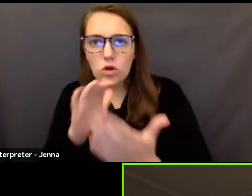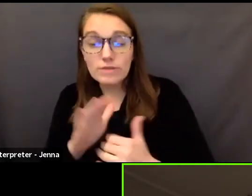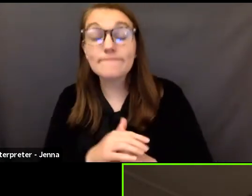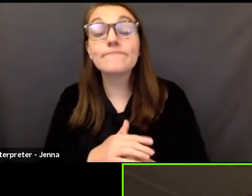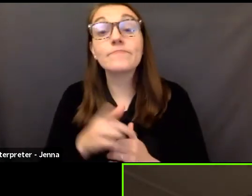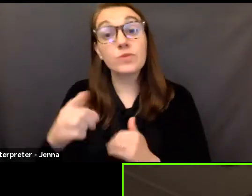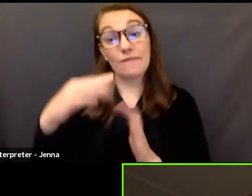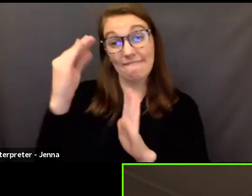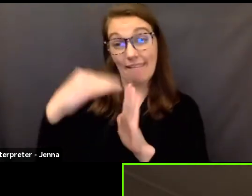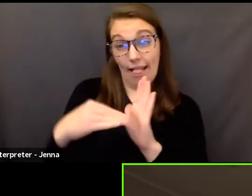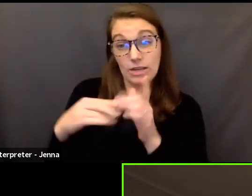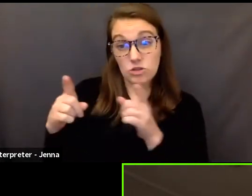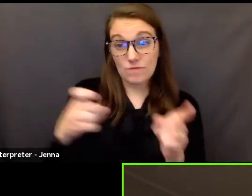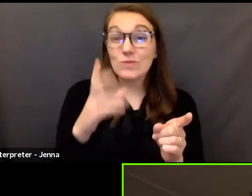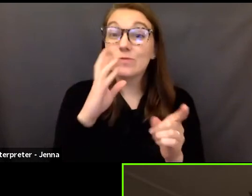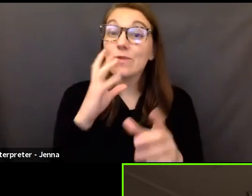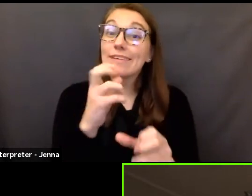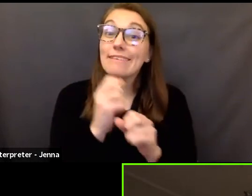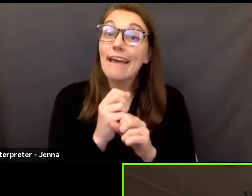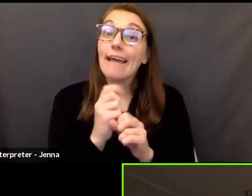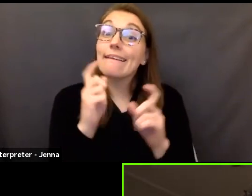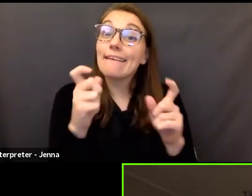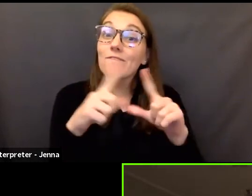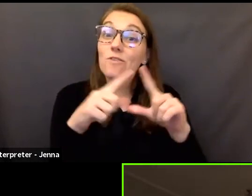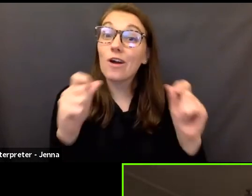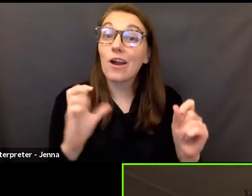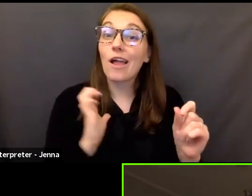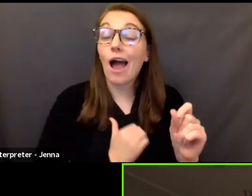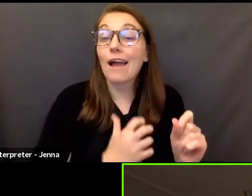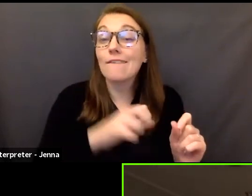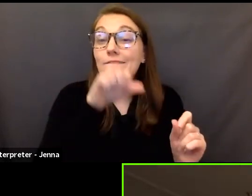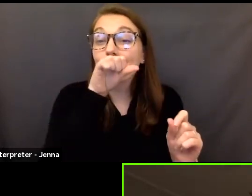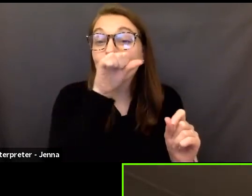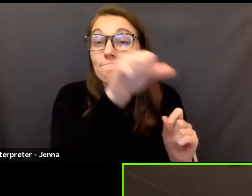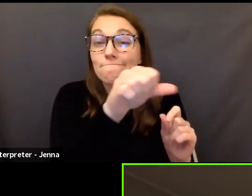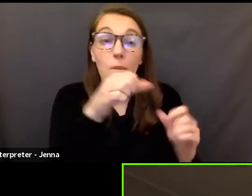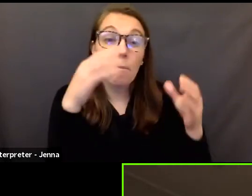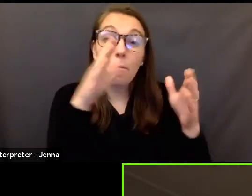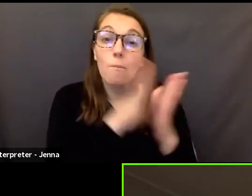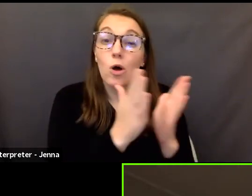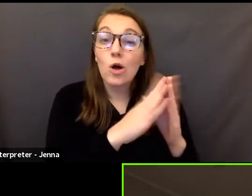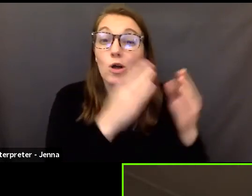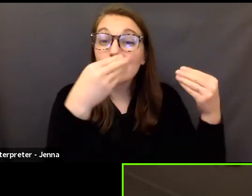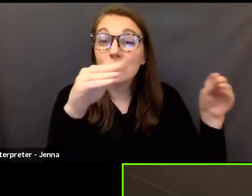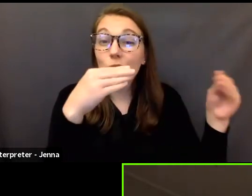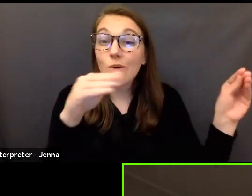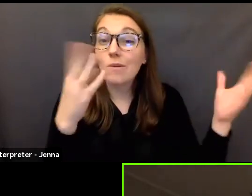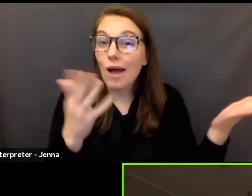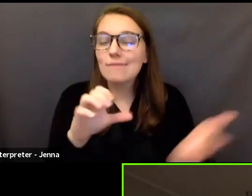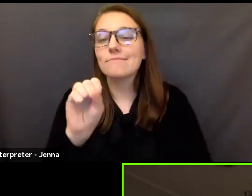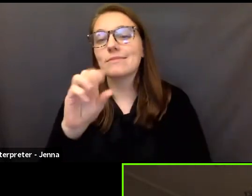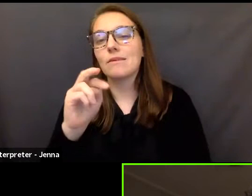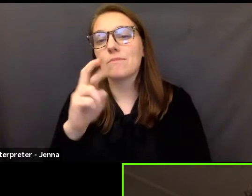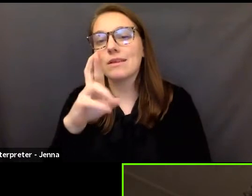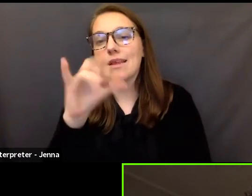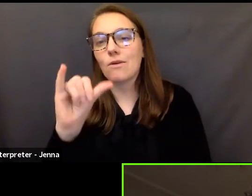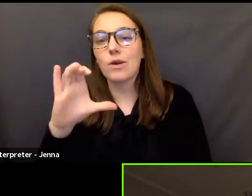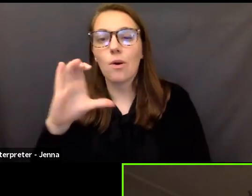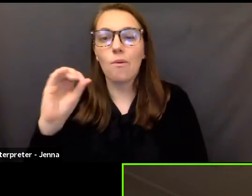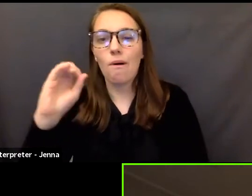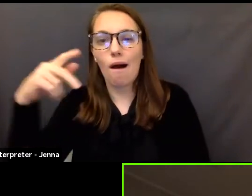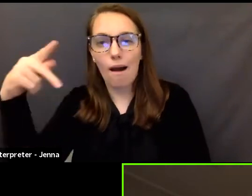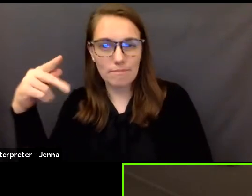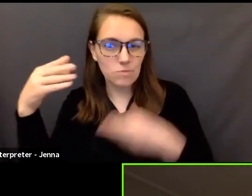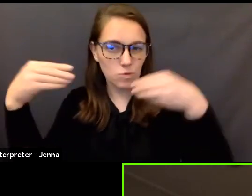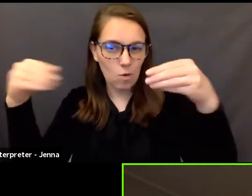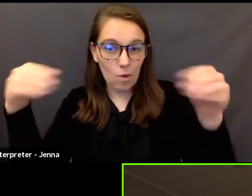gift card from our favorite local independent bookstore, the Seminary Co-op. Finally, you can support us financially today by donating